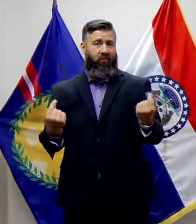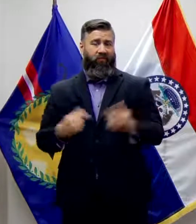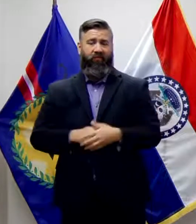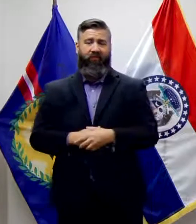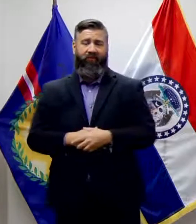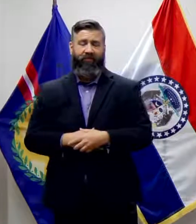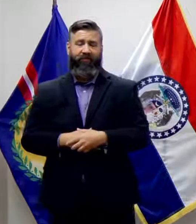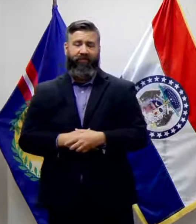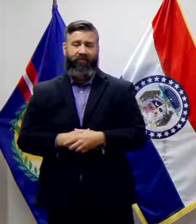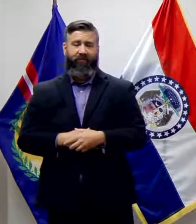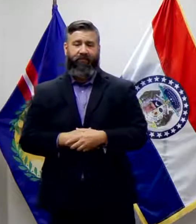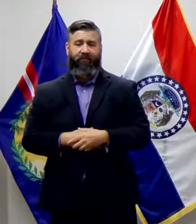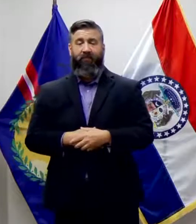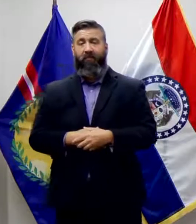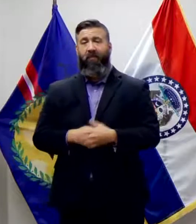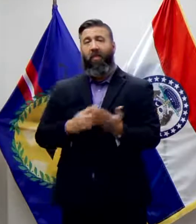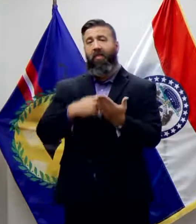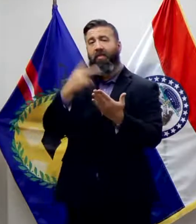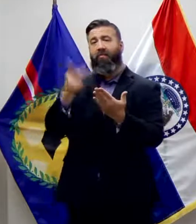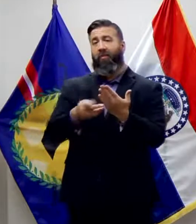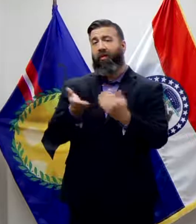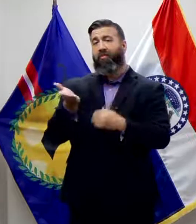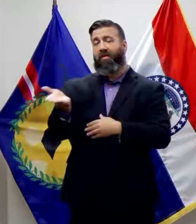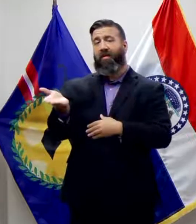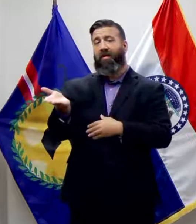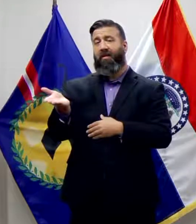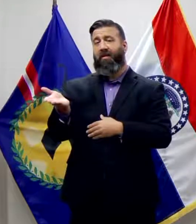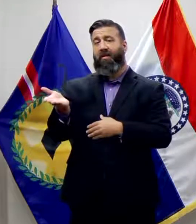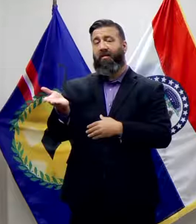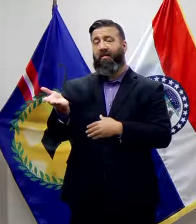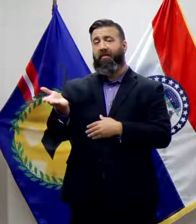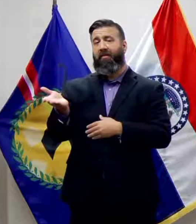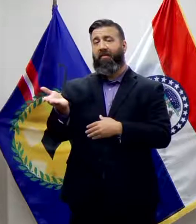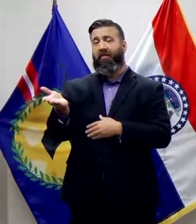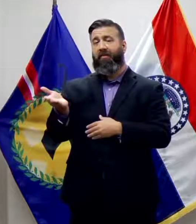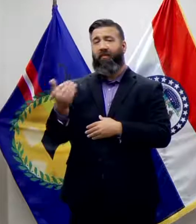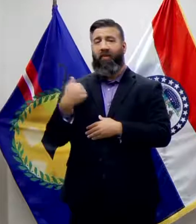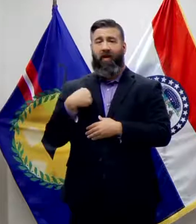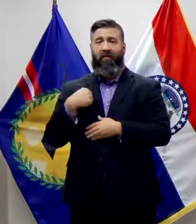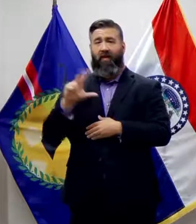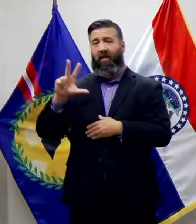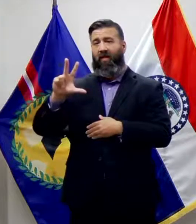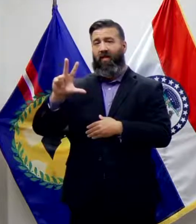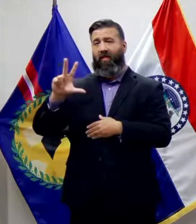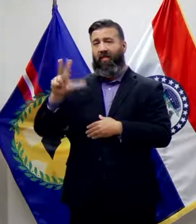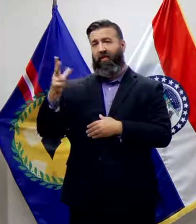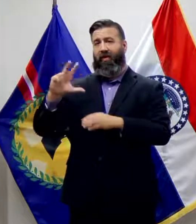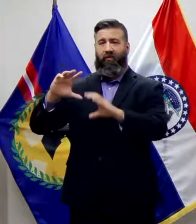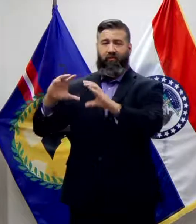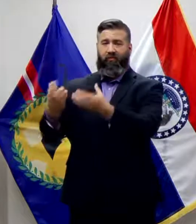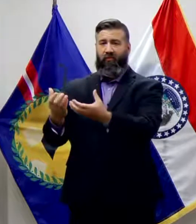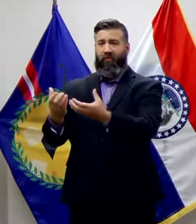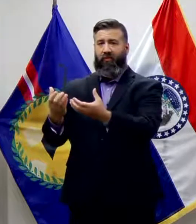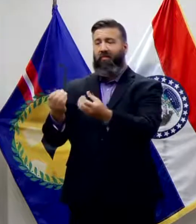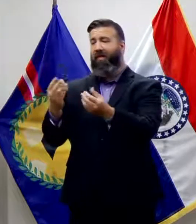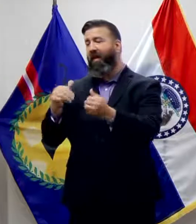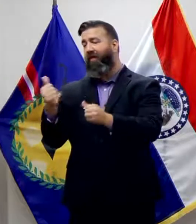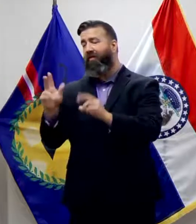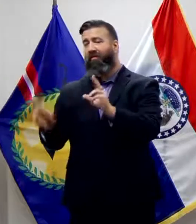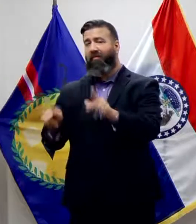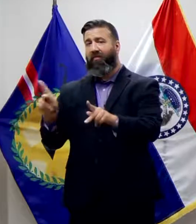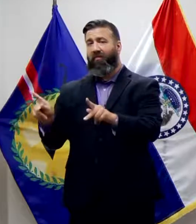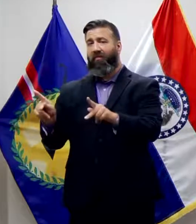Well, the program is there, and we've got a third-party administrator and a lot of other folks,